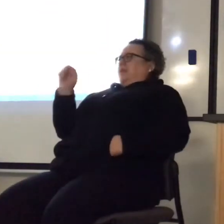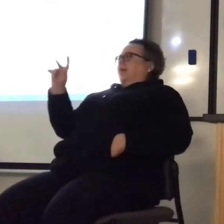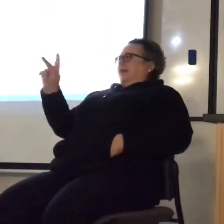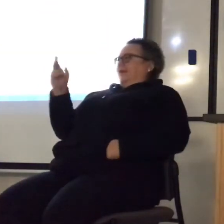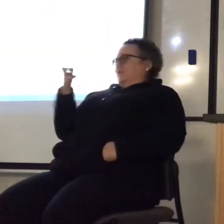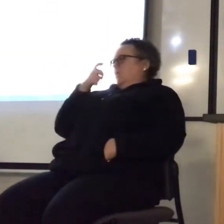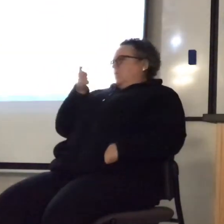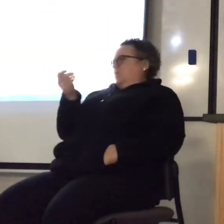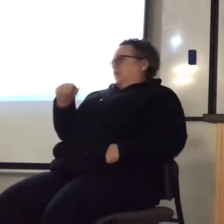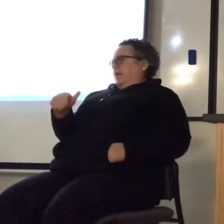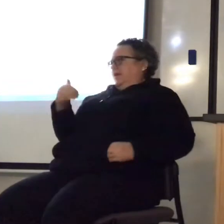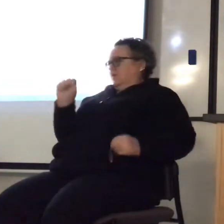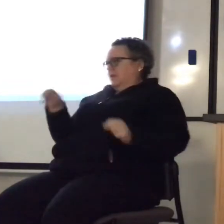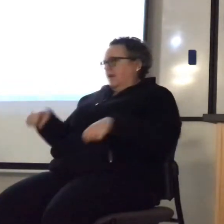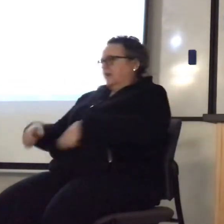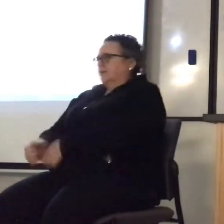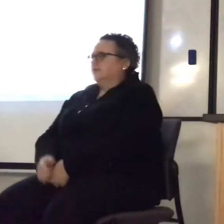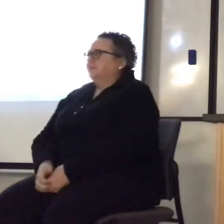again.